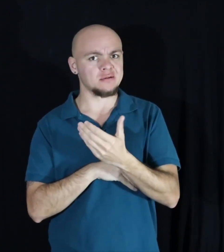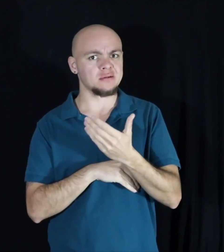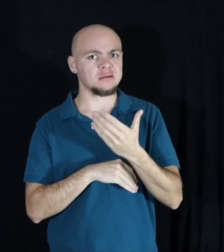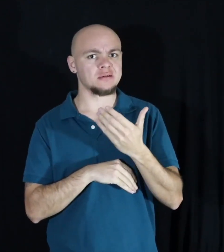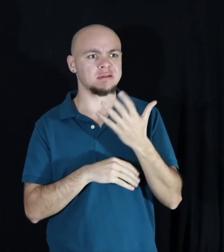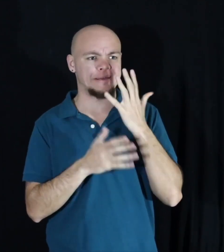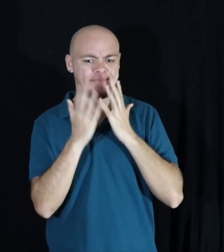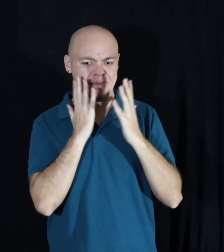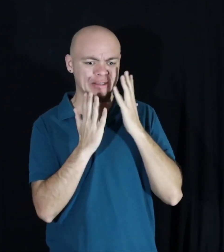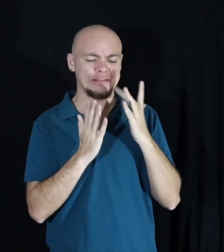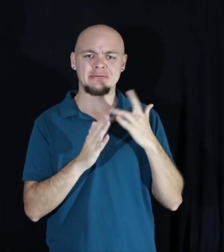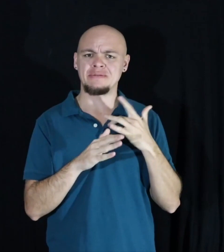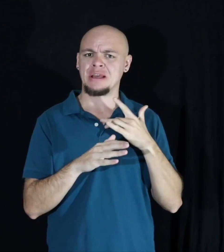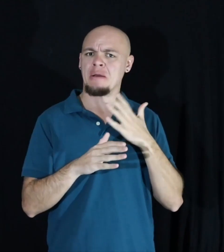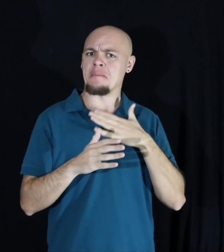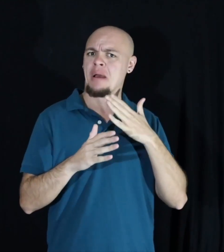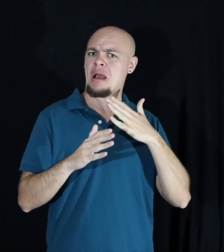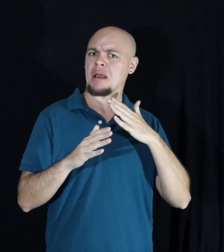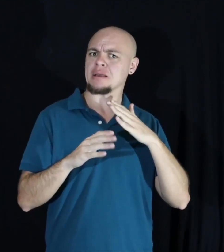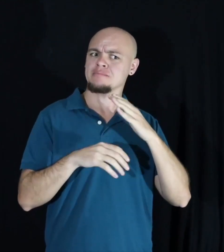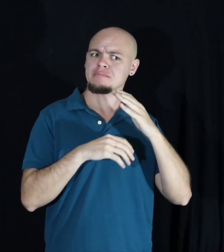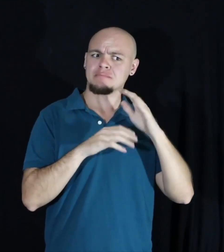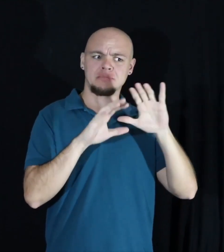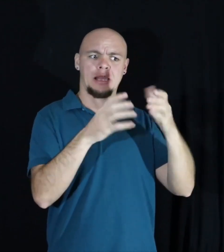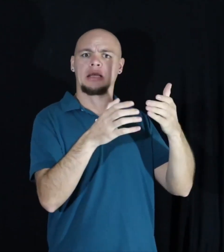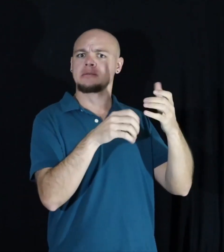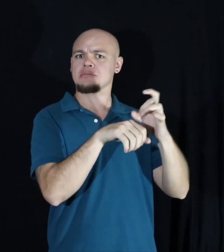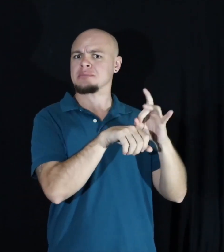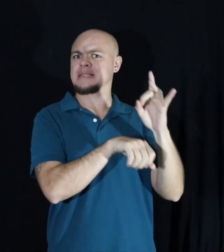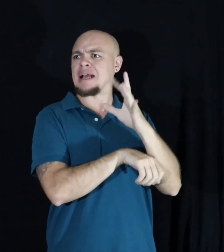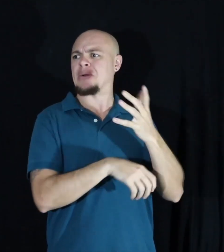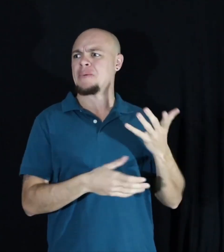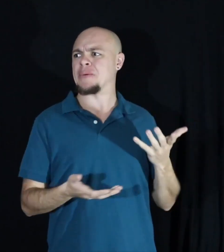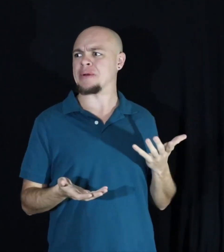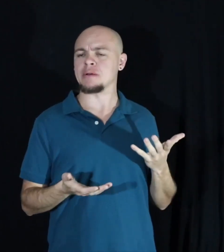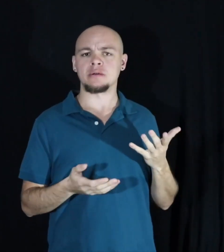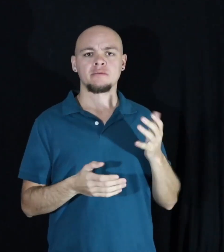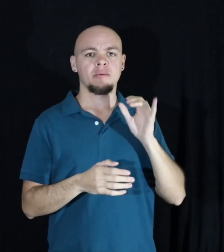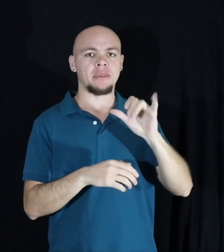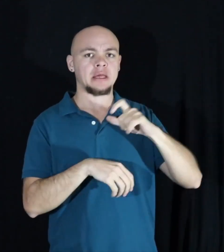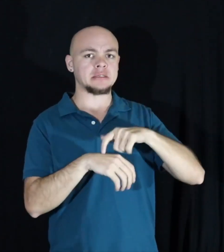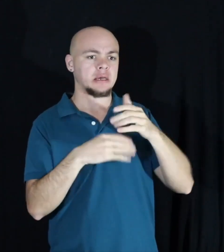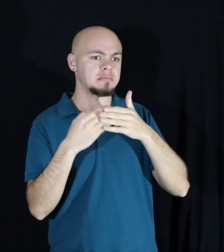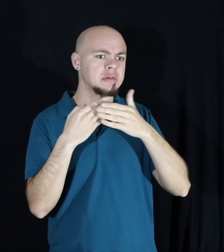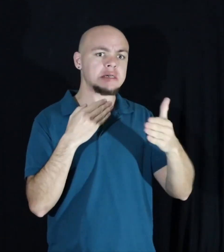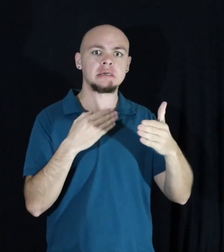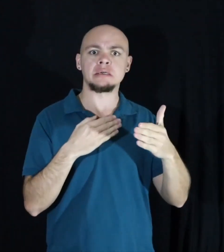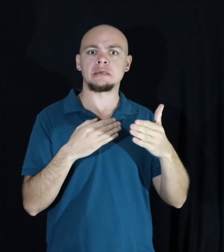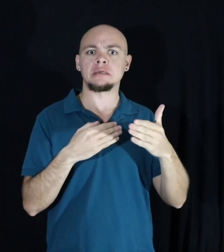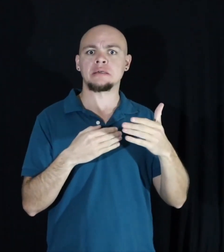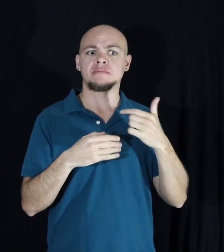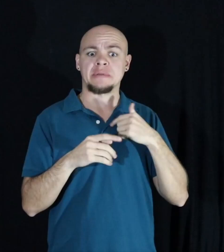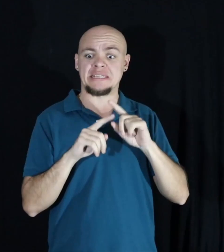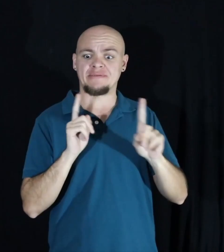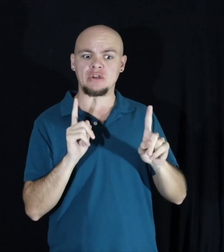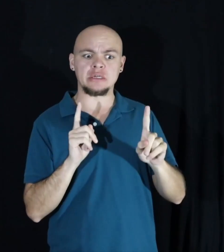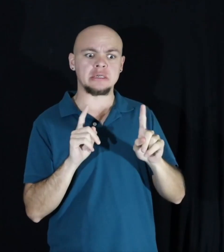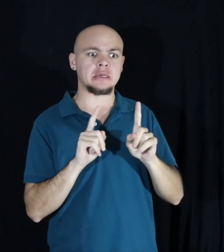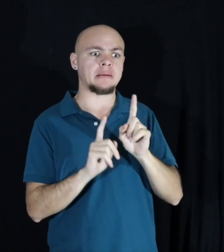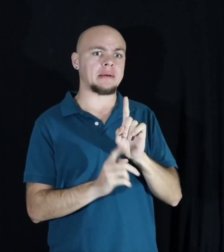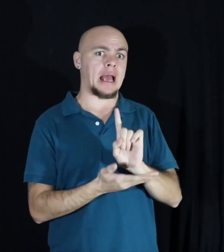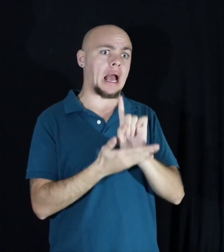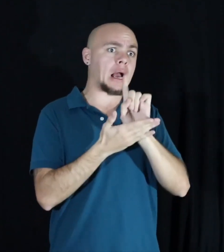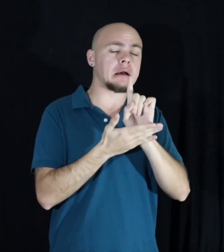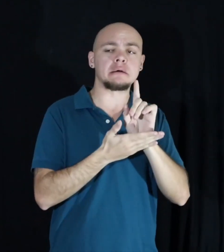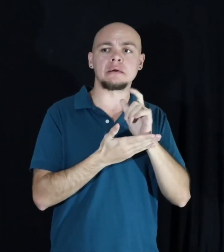and feeling like an outcast from my own year group. From there, I hated being different and I feared standing out. And I felt like my hair was more of